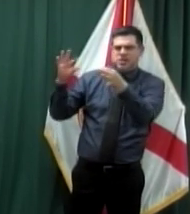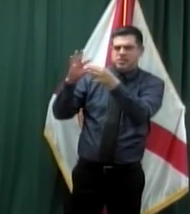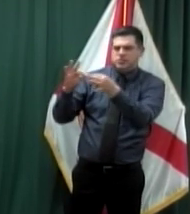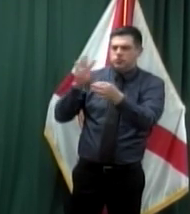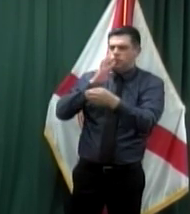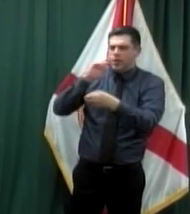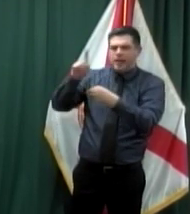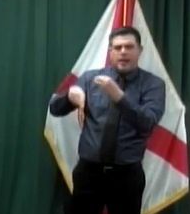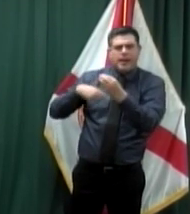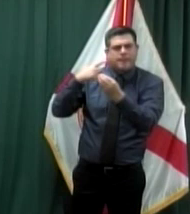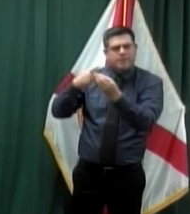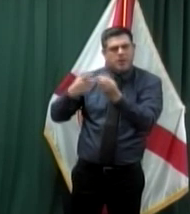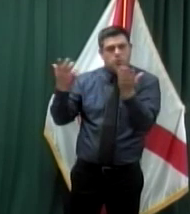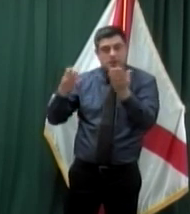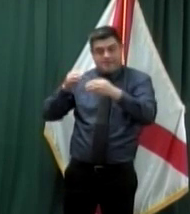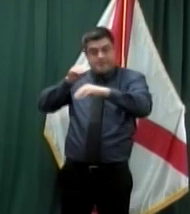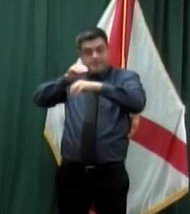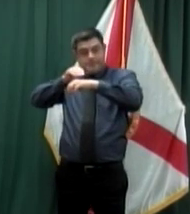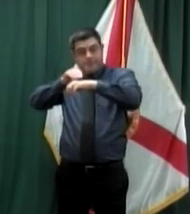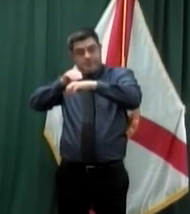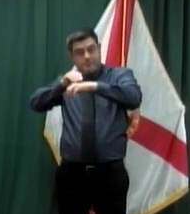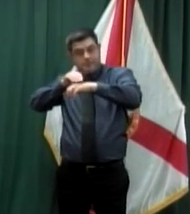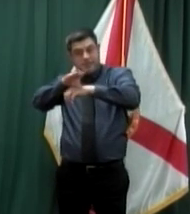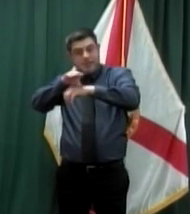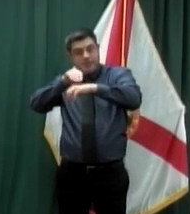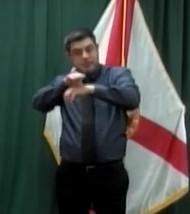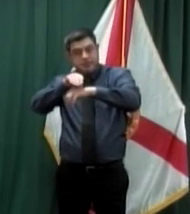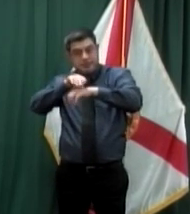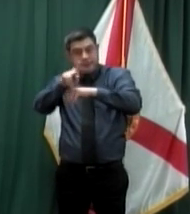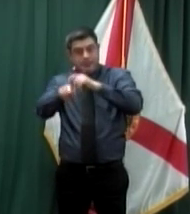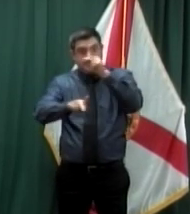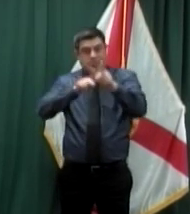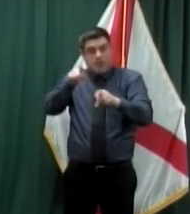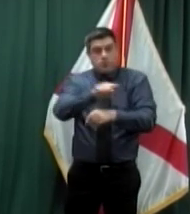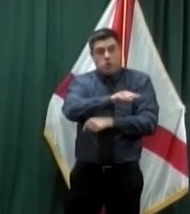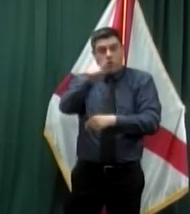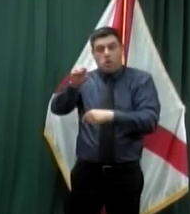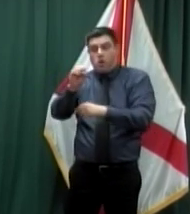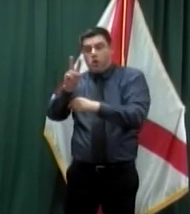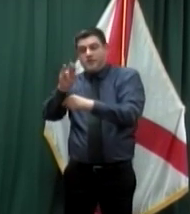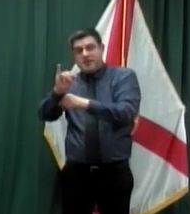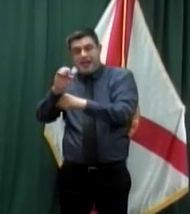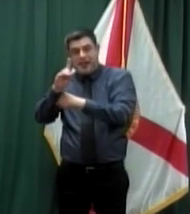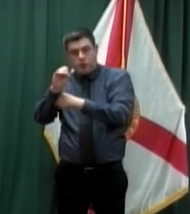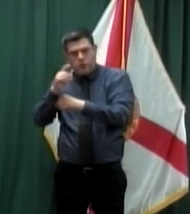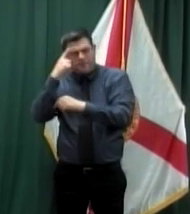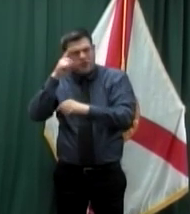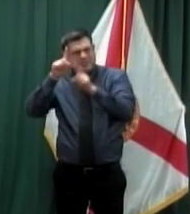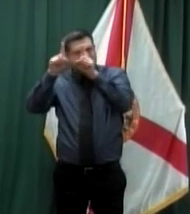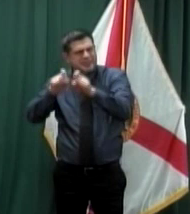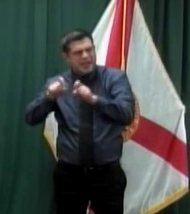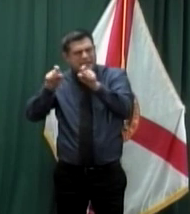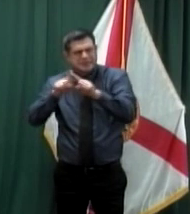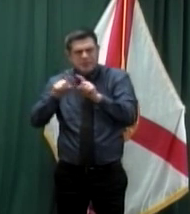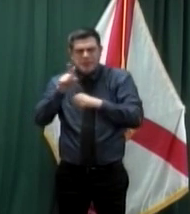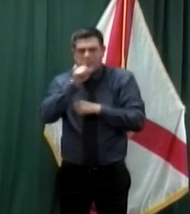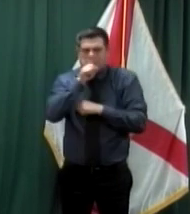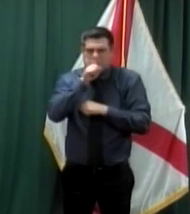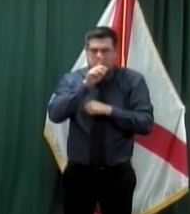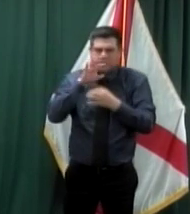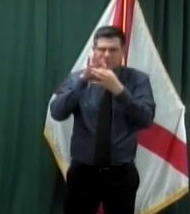to Oviedo for testing, but I did hear you mention for Castleberry. I